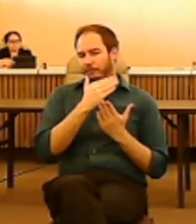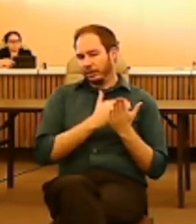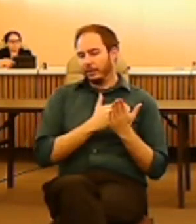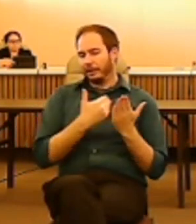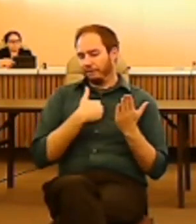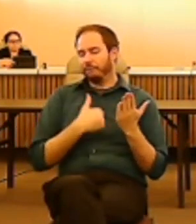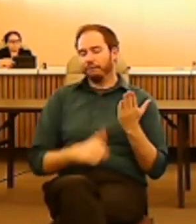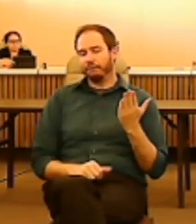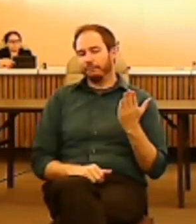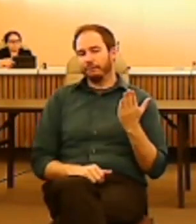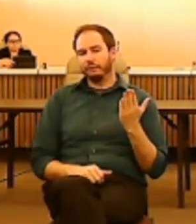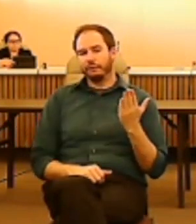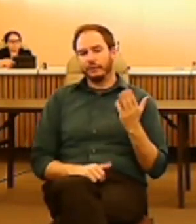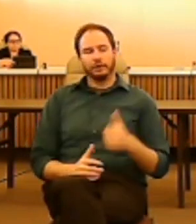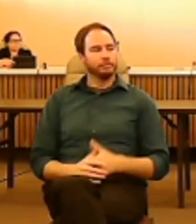specifics.